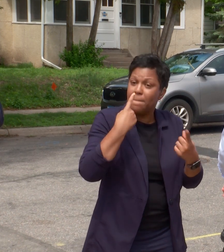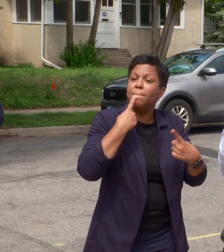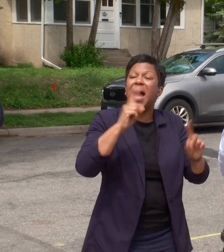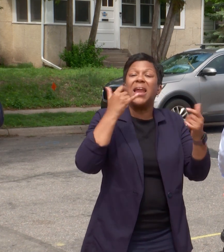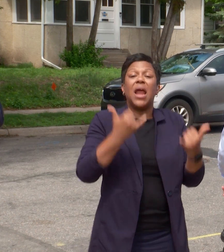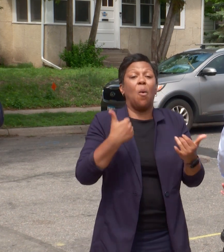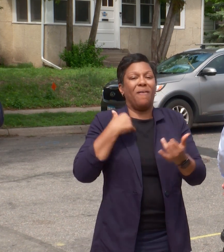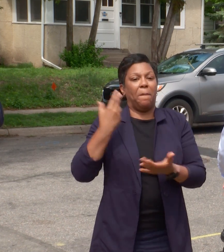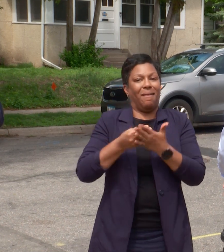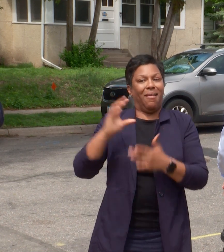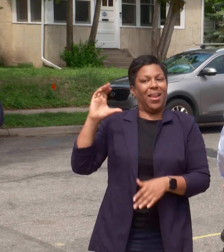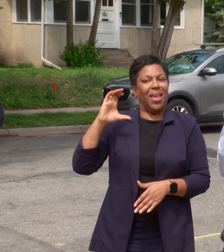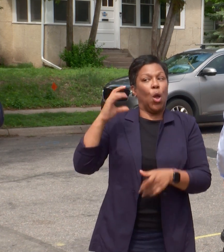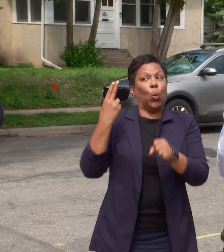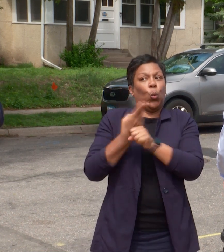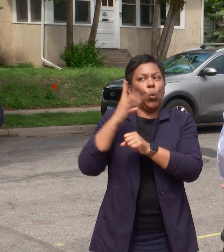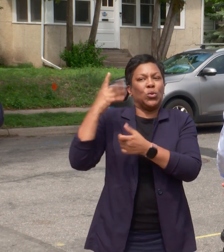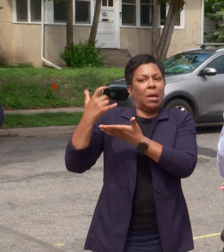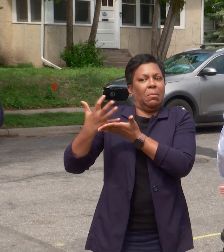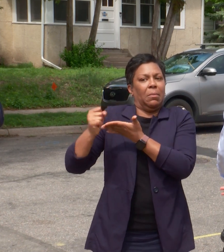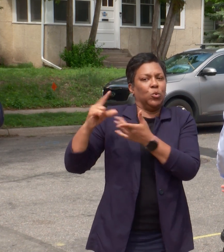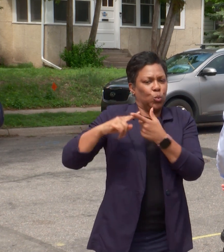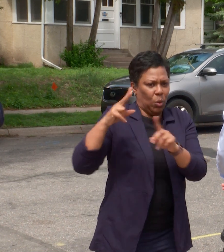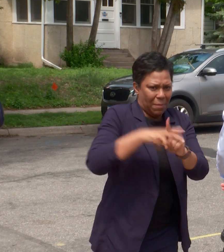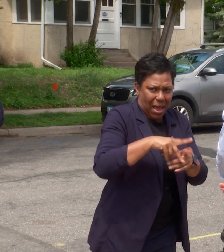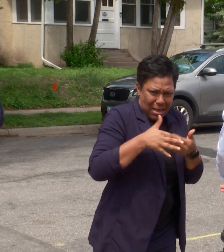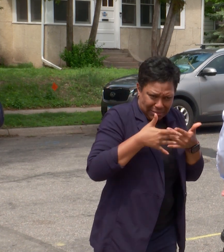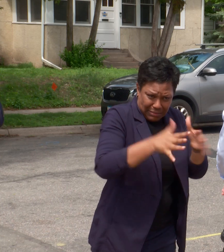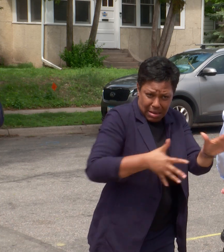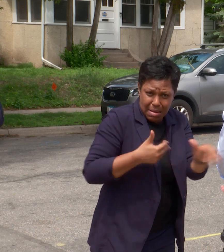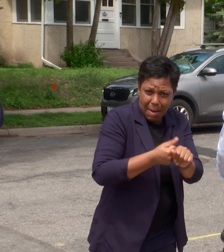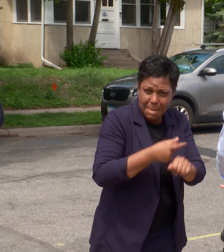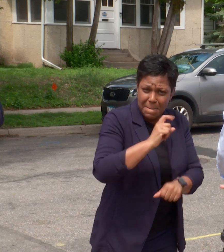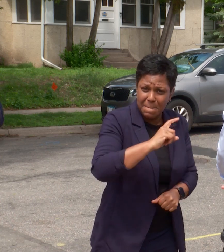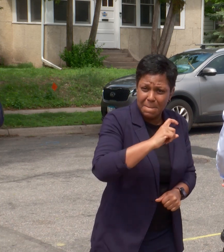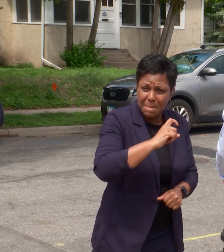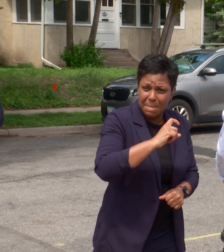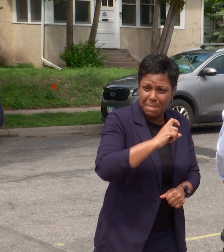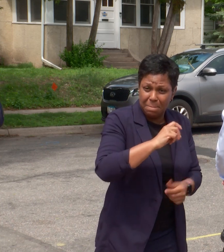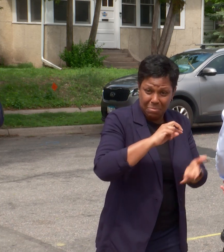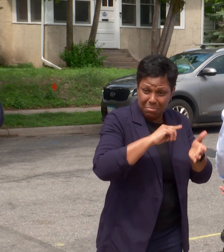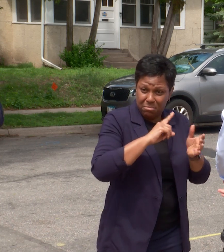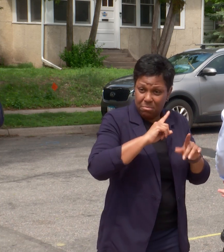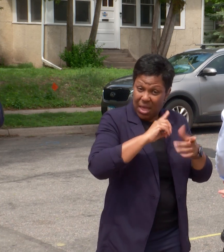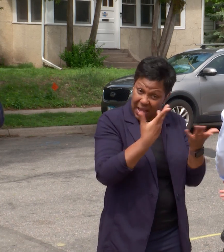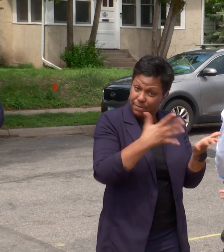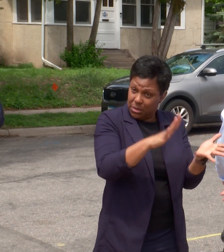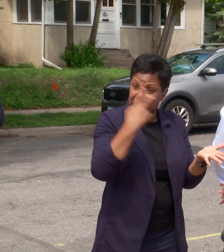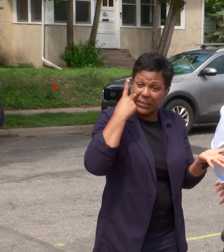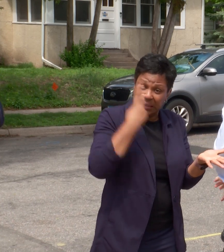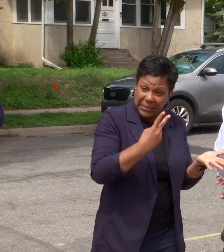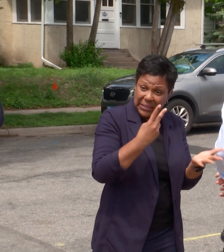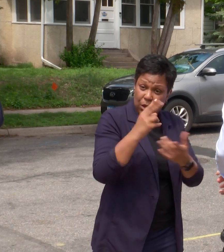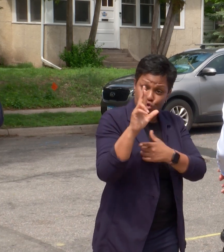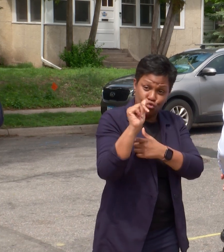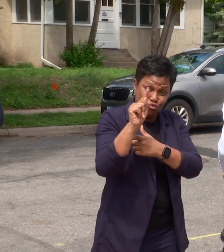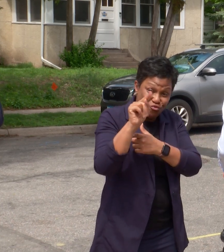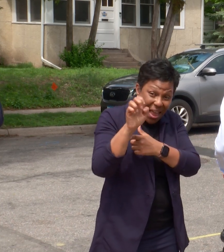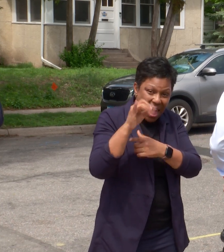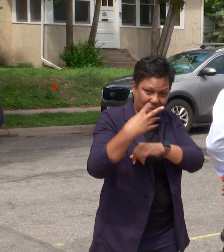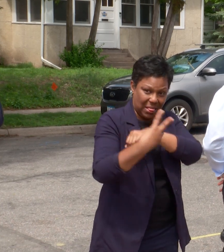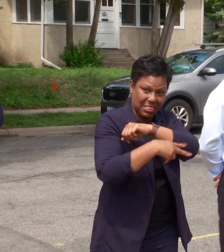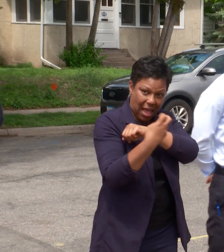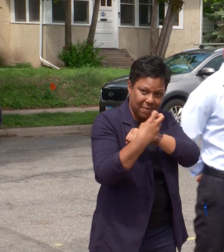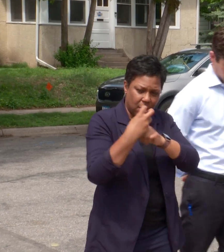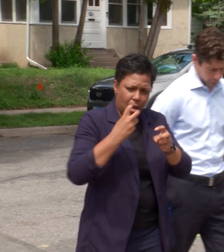Yep. Are we seeing fewer complaints? Like, has the rate of theft slowed down? I think it's hard to tell. Again, we've only have 2 months of